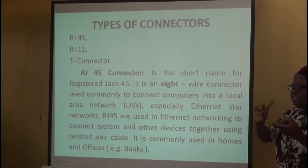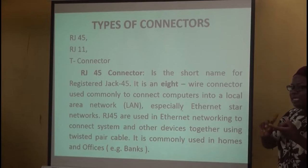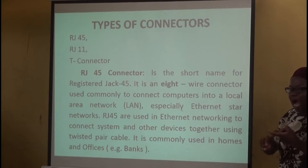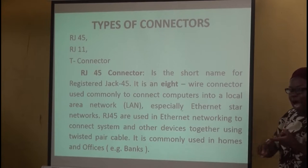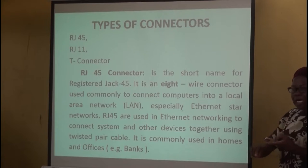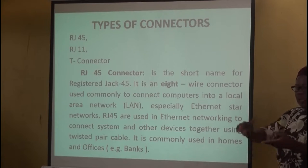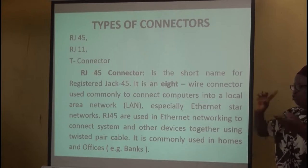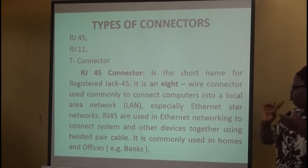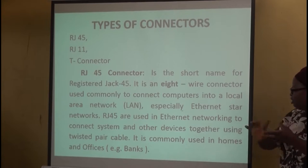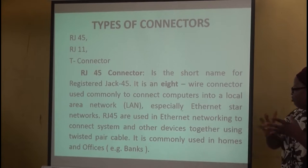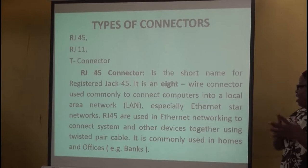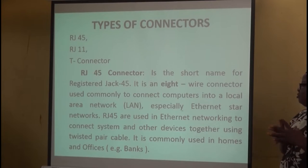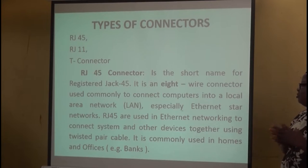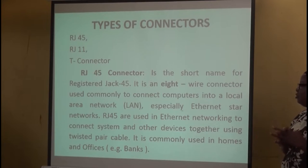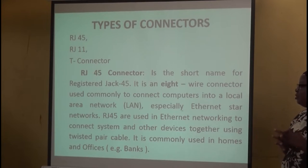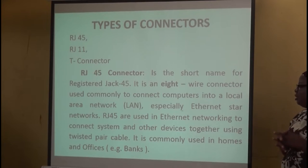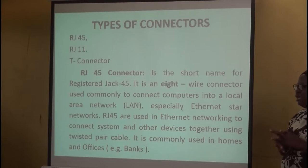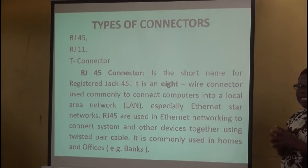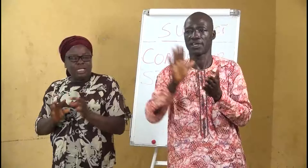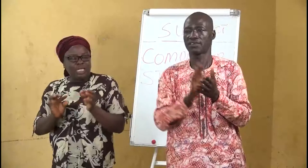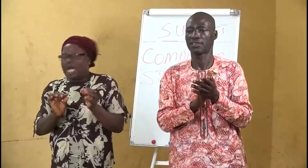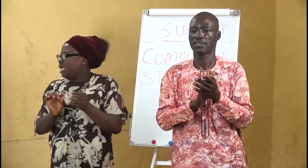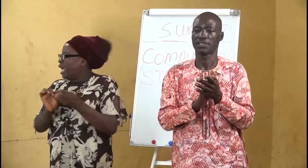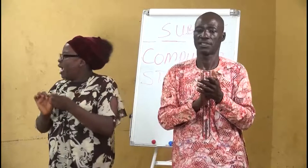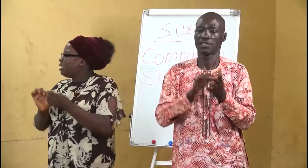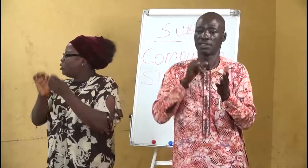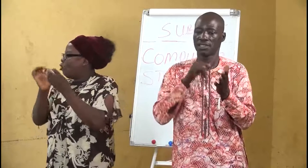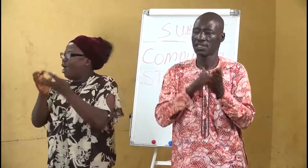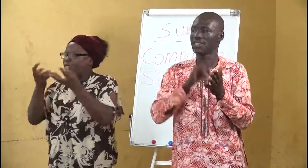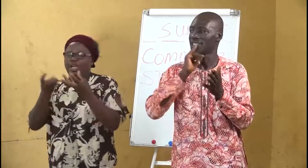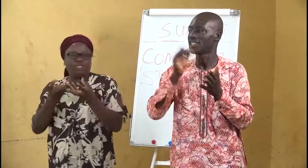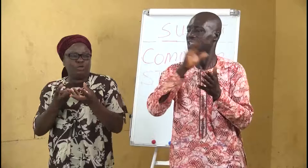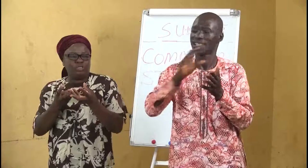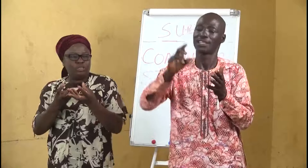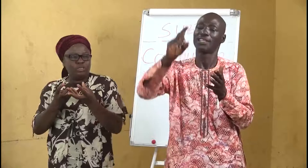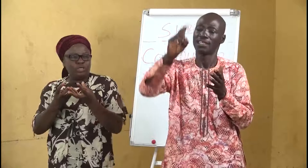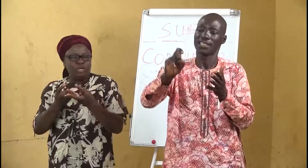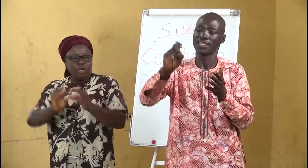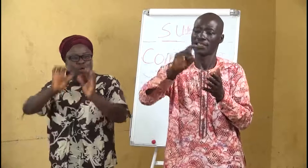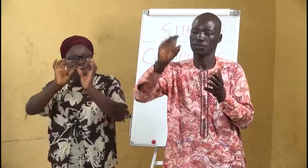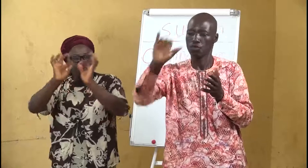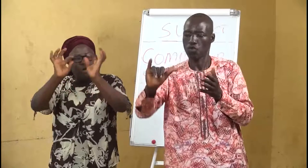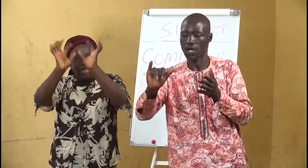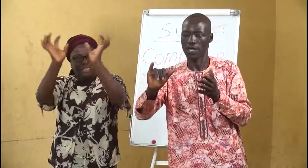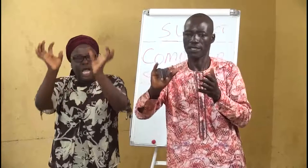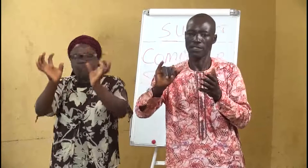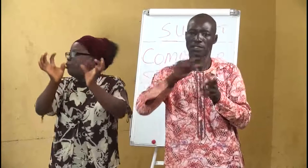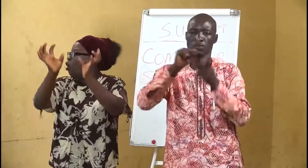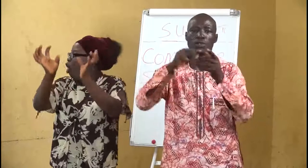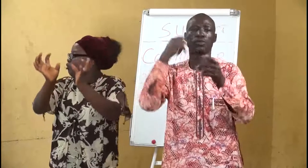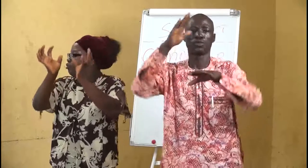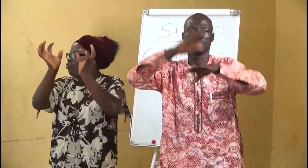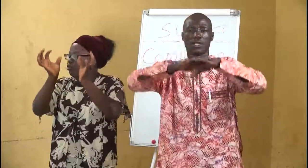registered jar 45. It is an ACE wire connector. When you look at the